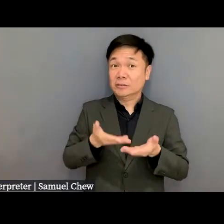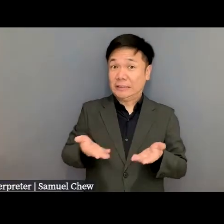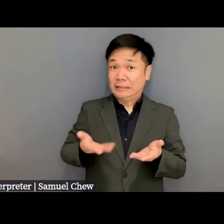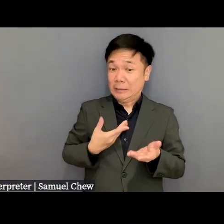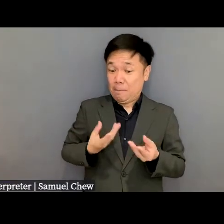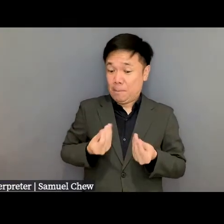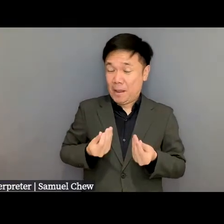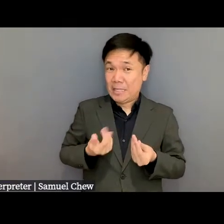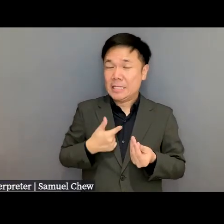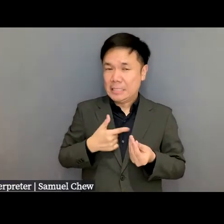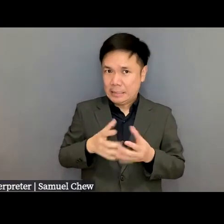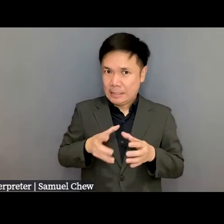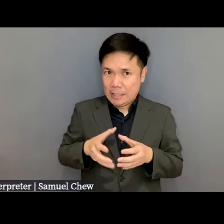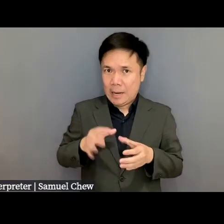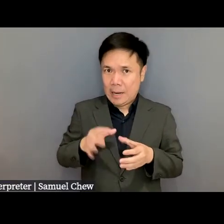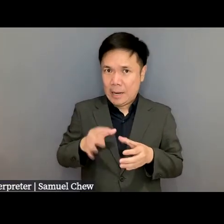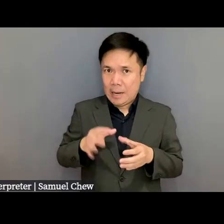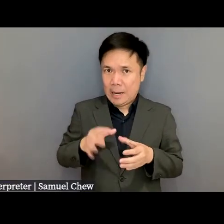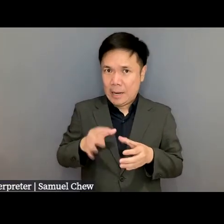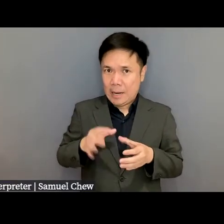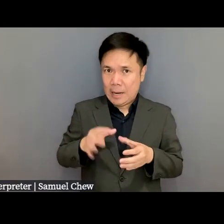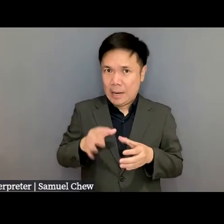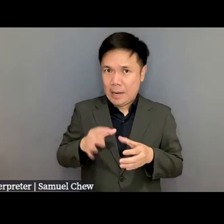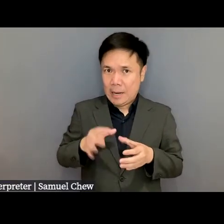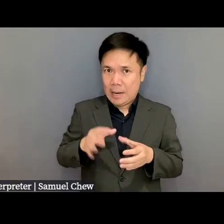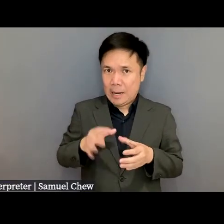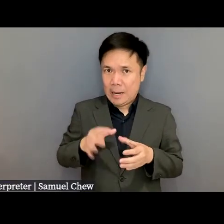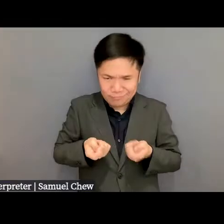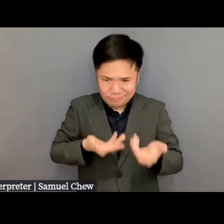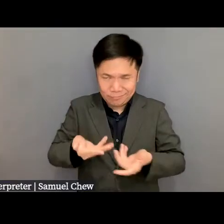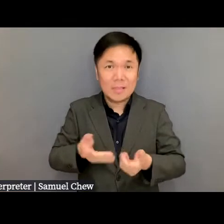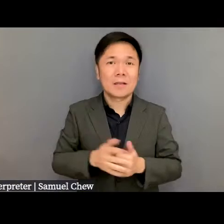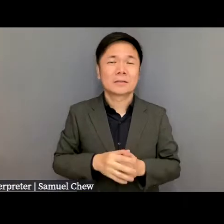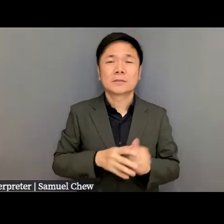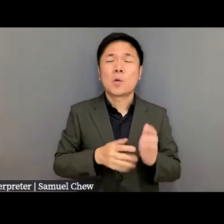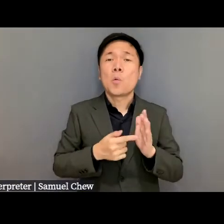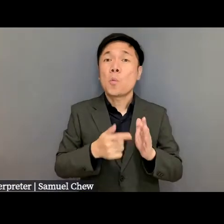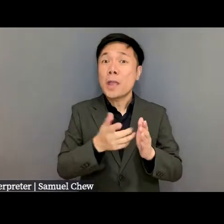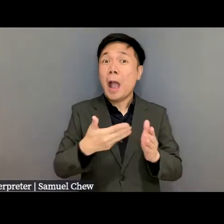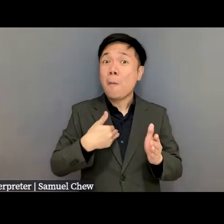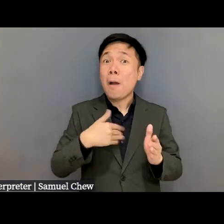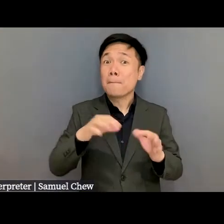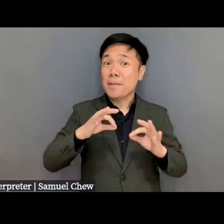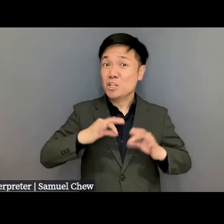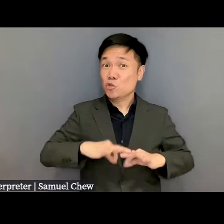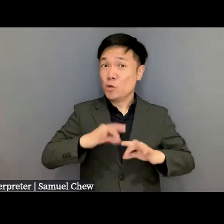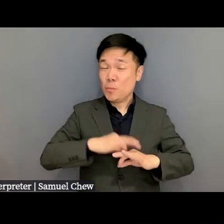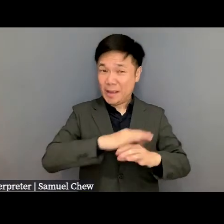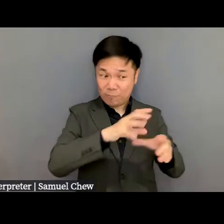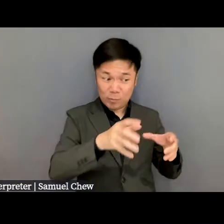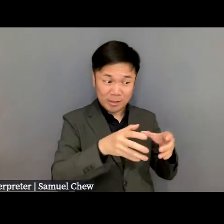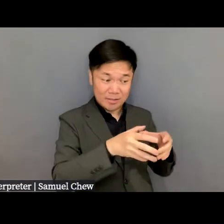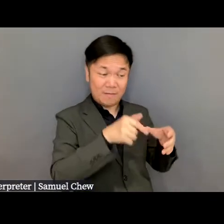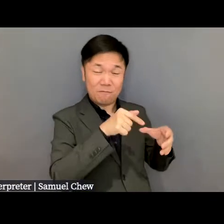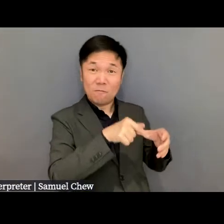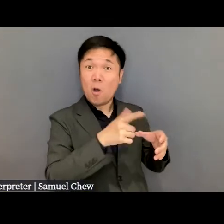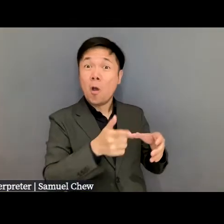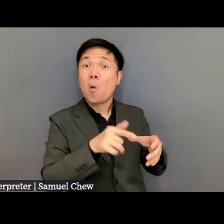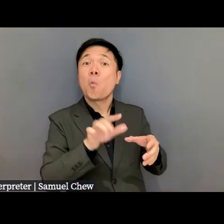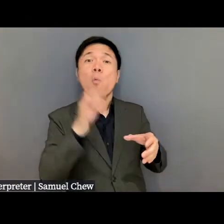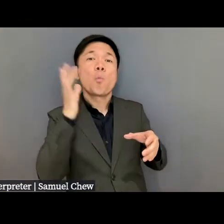of this award that I've mentioned, we have a specific category for women transforming tourism. So for that,